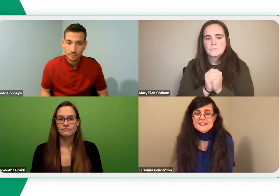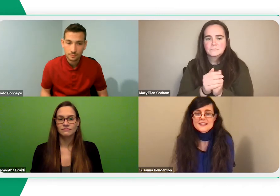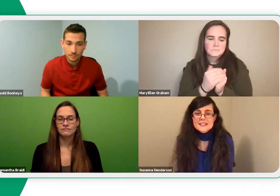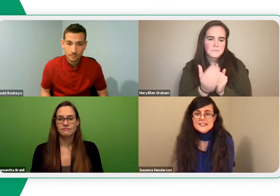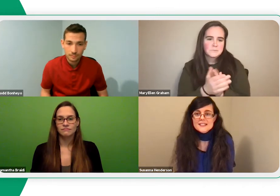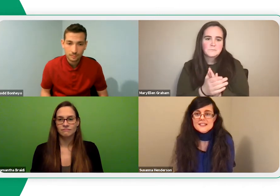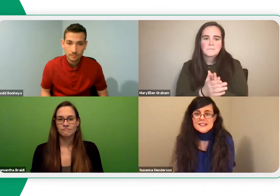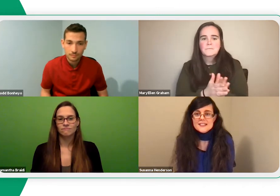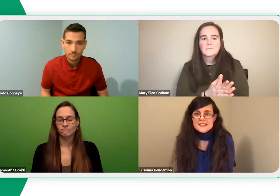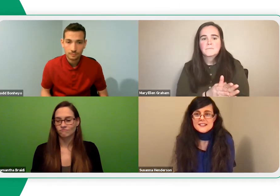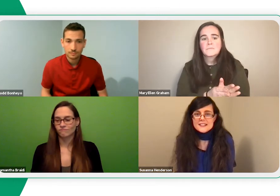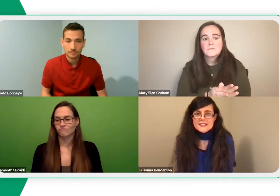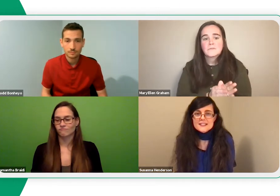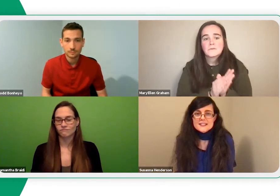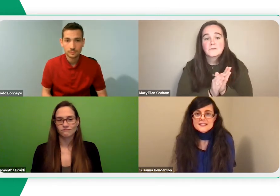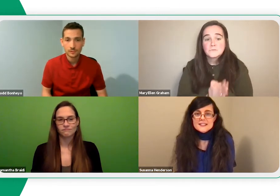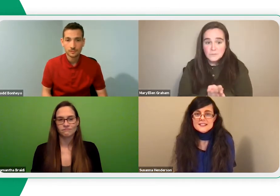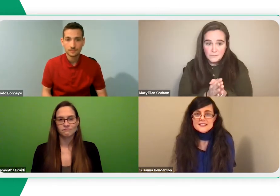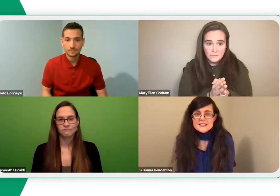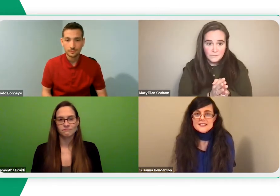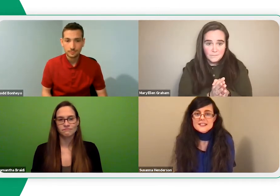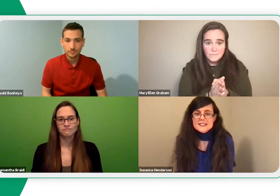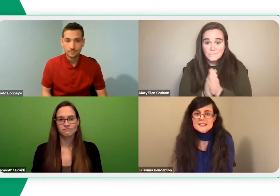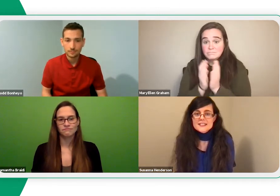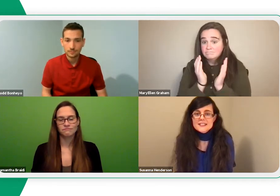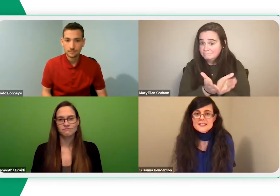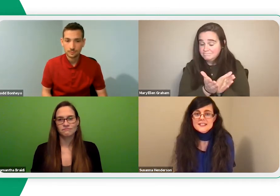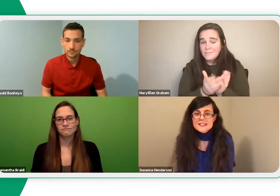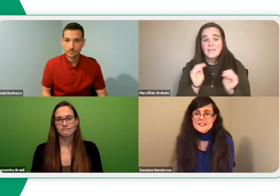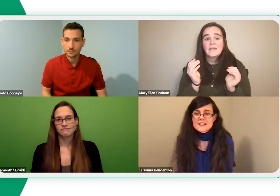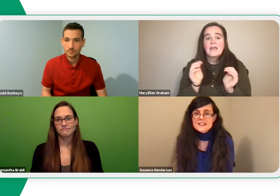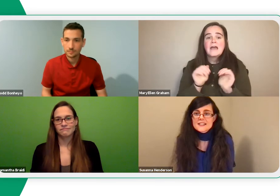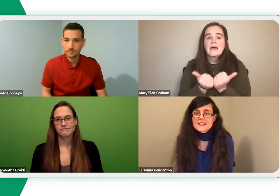have to move forward to our next question, our third question for the night.